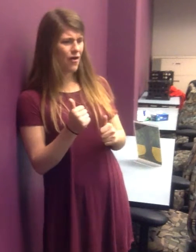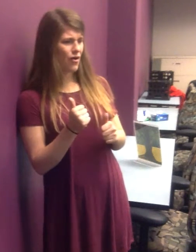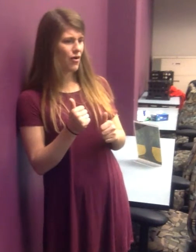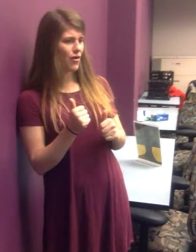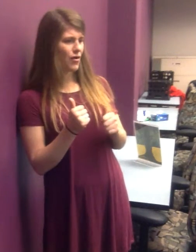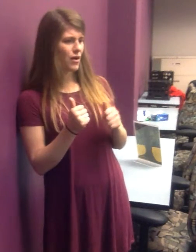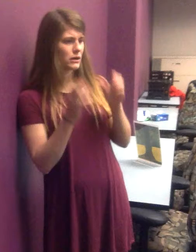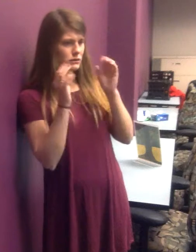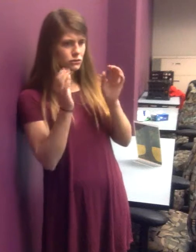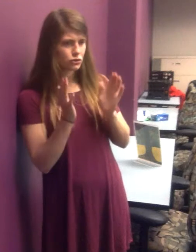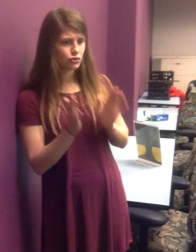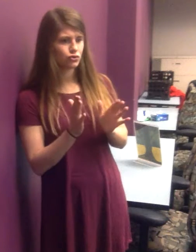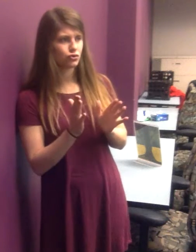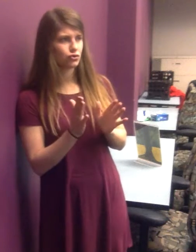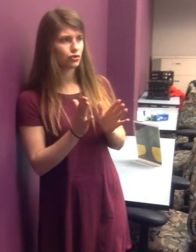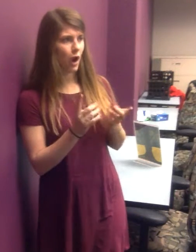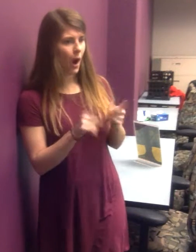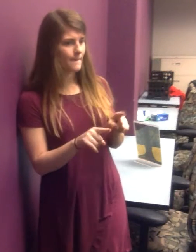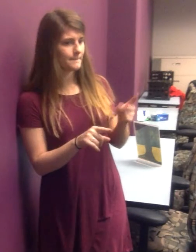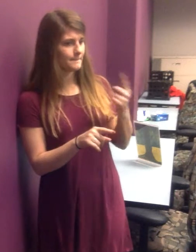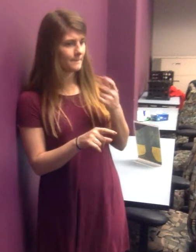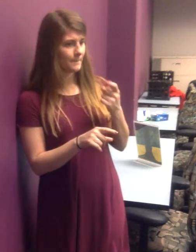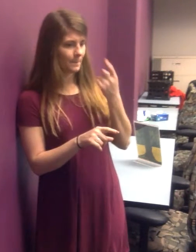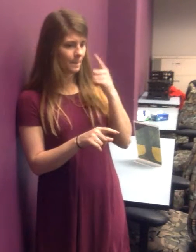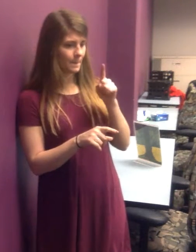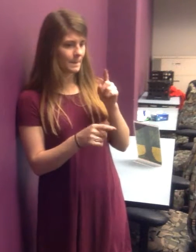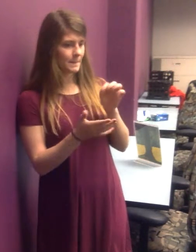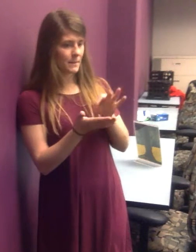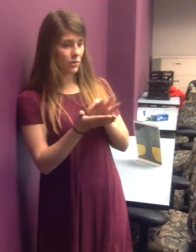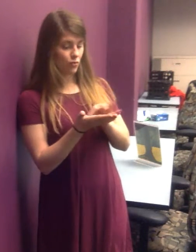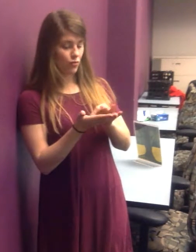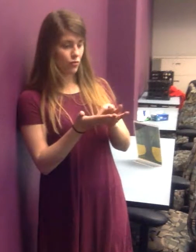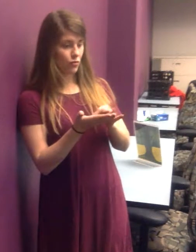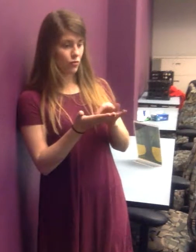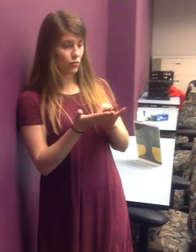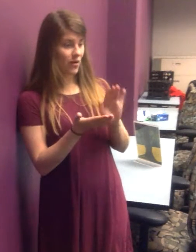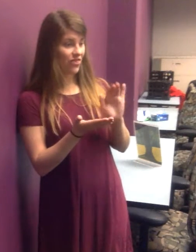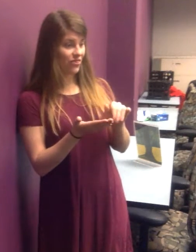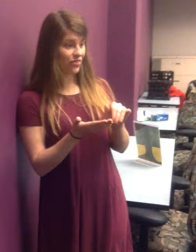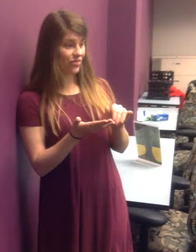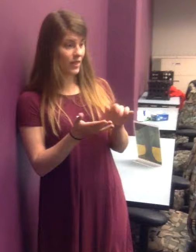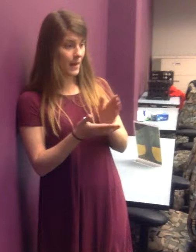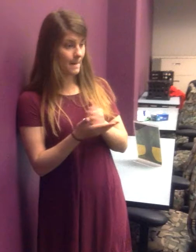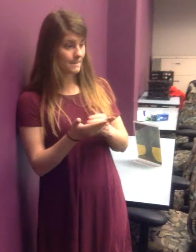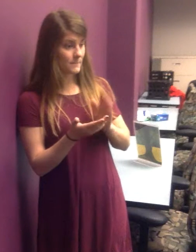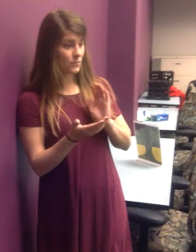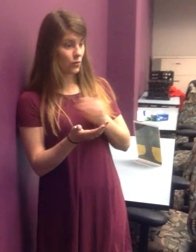press pro bono, would say, yes, that's part of our resume. That's part of what we're asked at the end of each year. Did you write any edited book chapters? So it's part of our